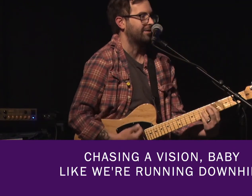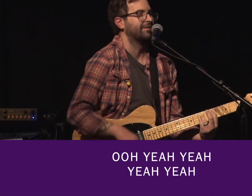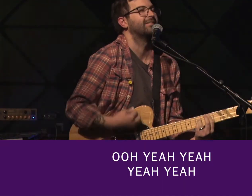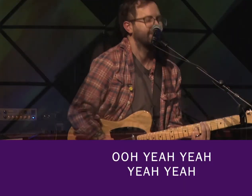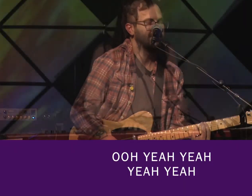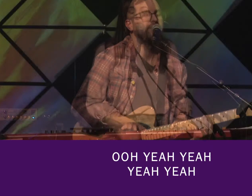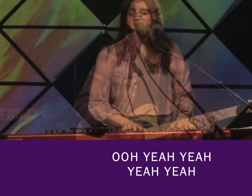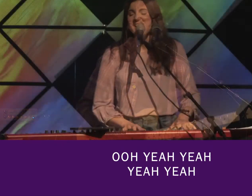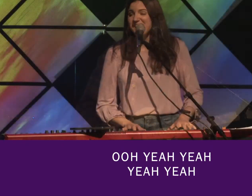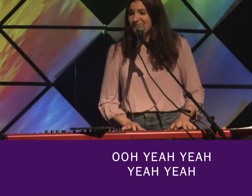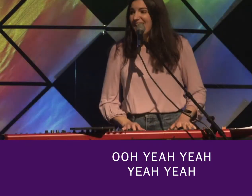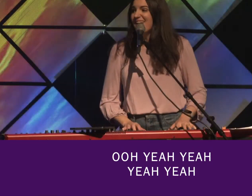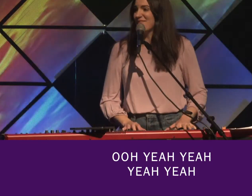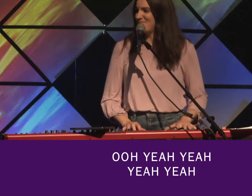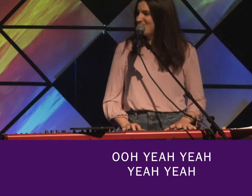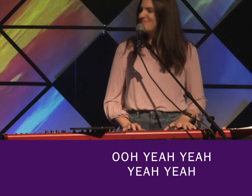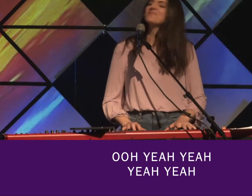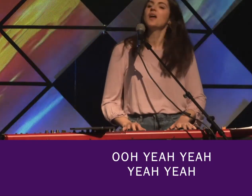downhill.